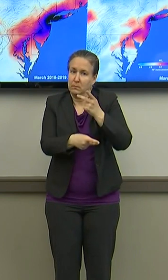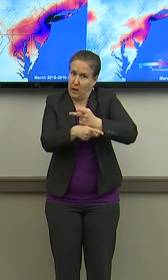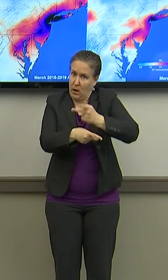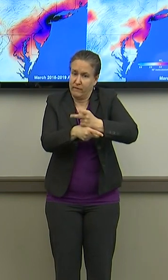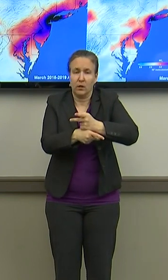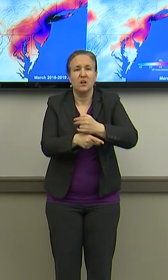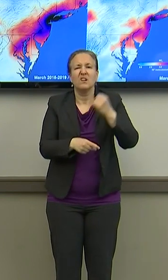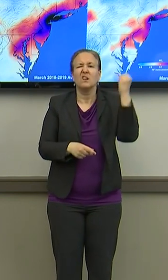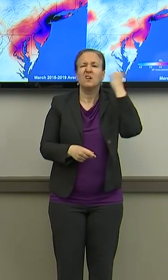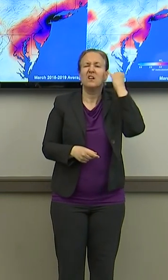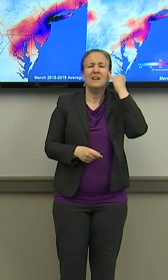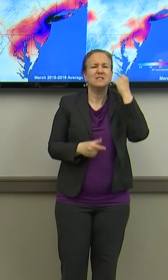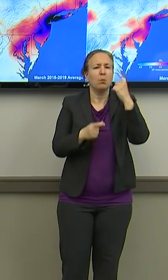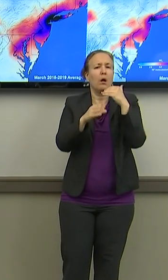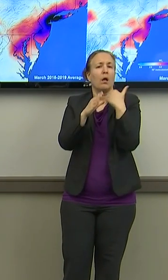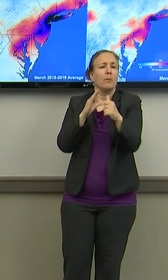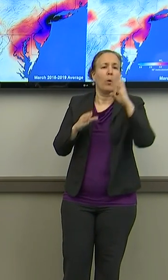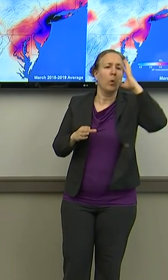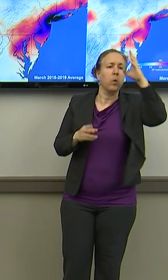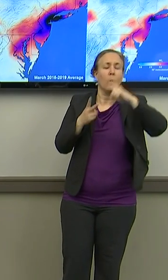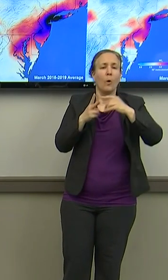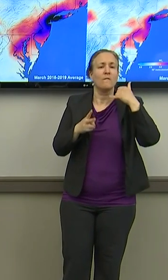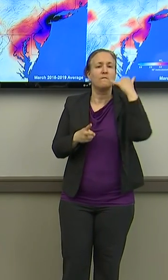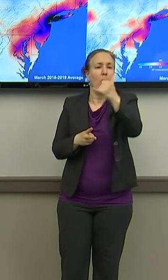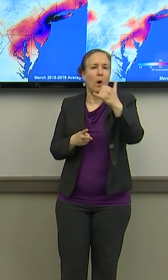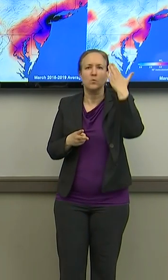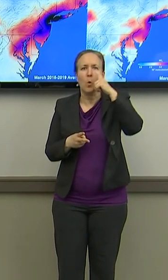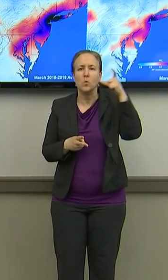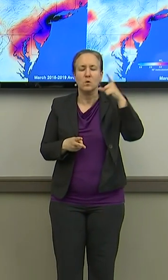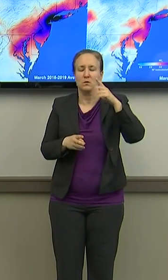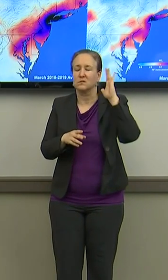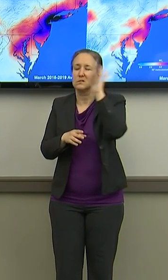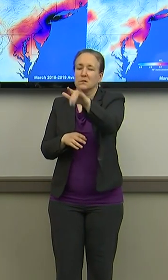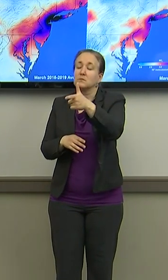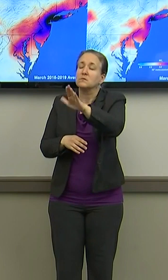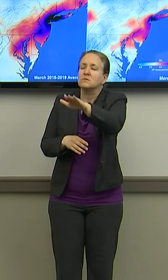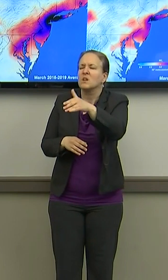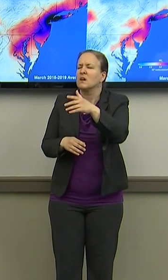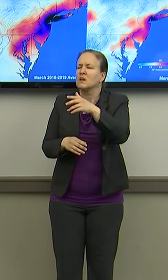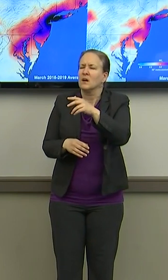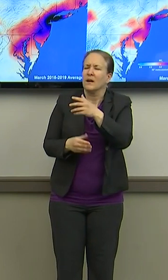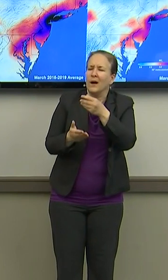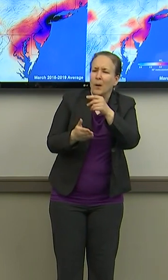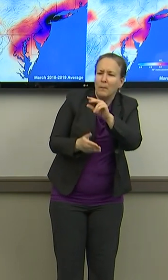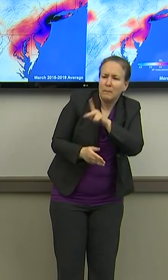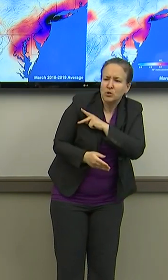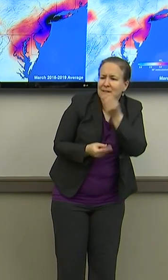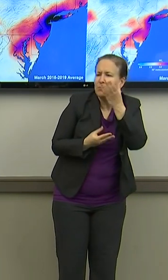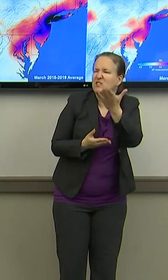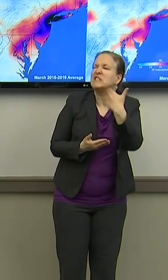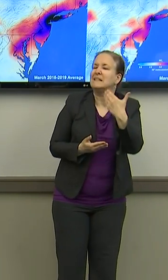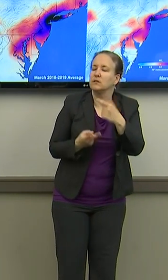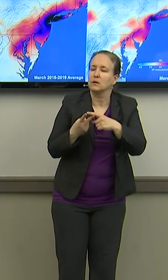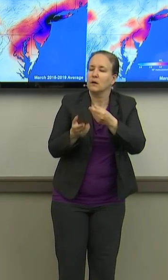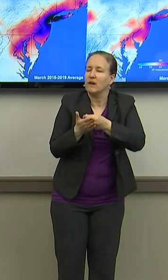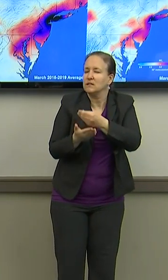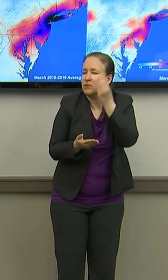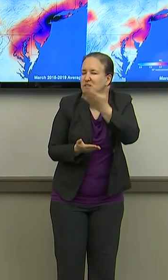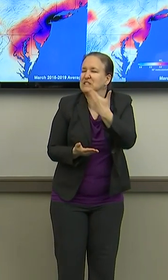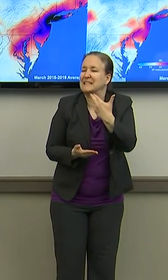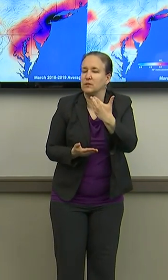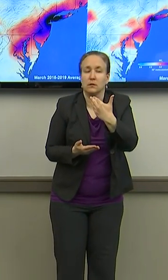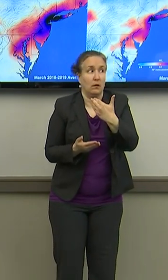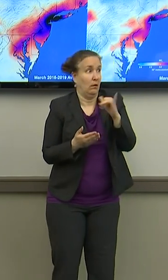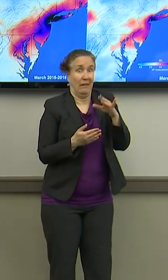you have received an unsolicited email or phone call asking for your personal or financial information, the safest response is to delete the